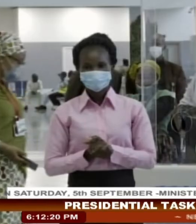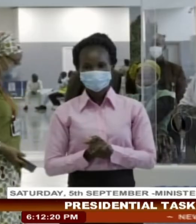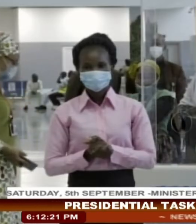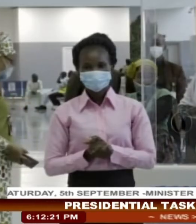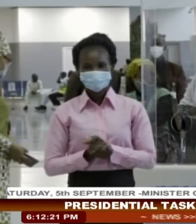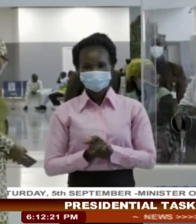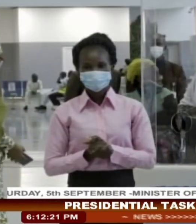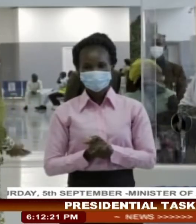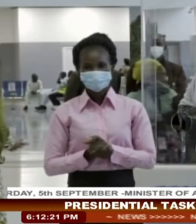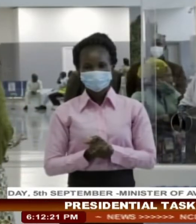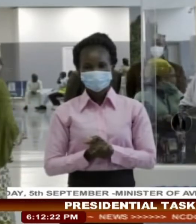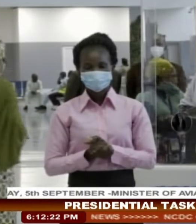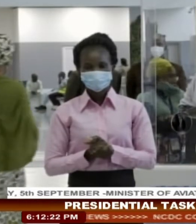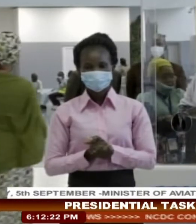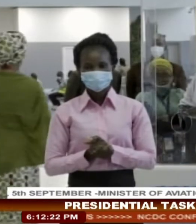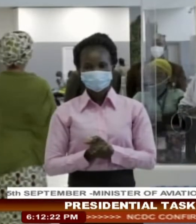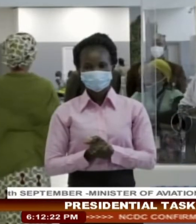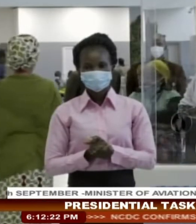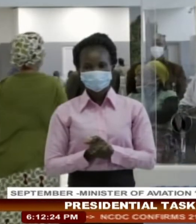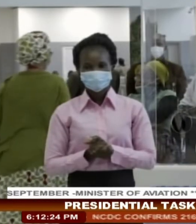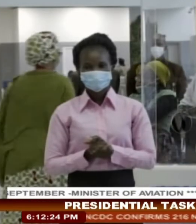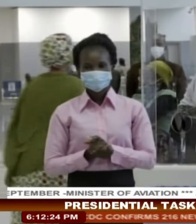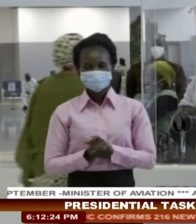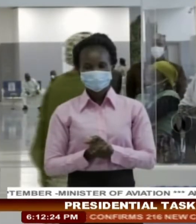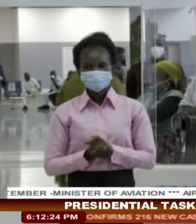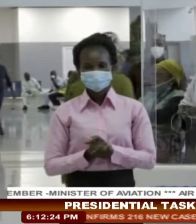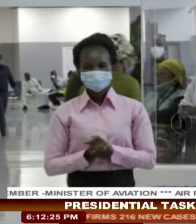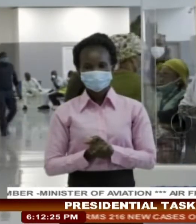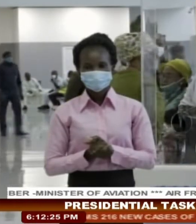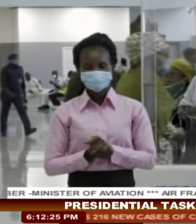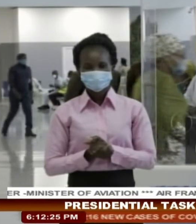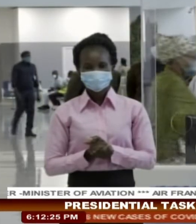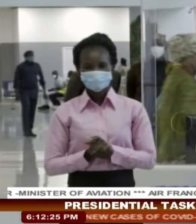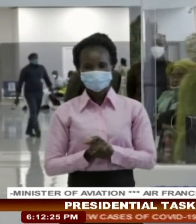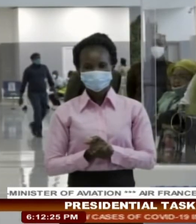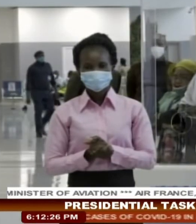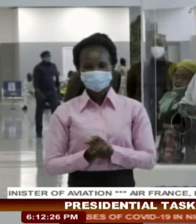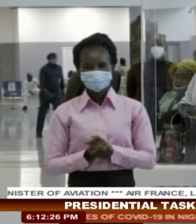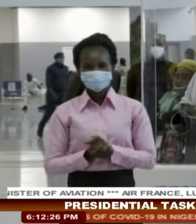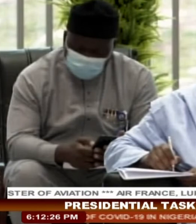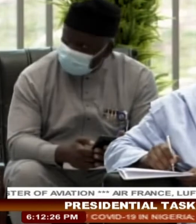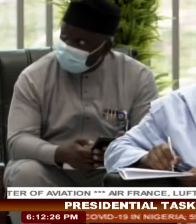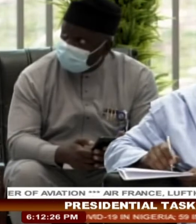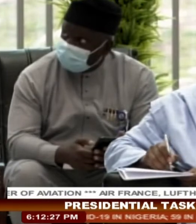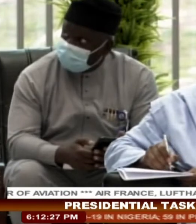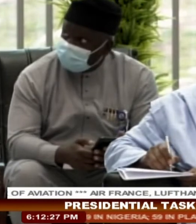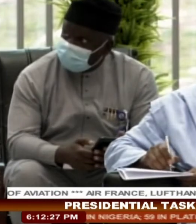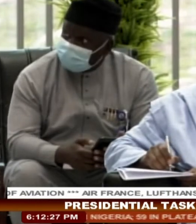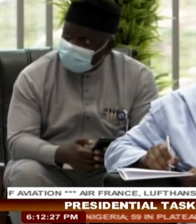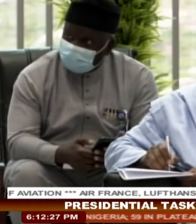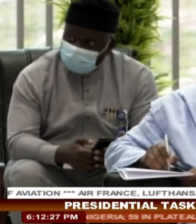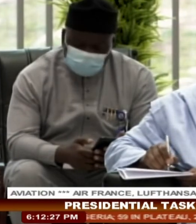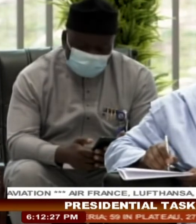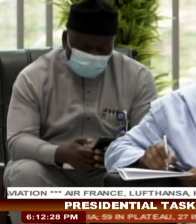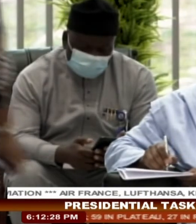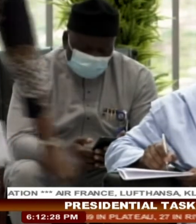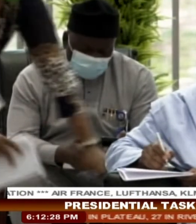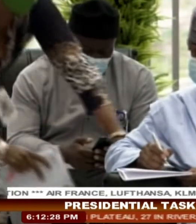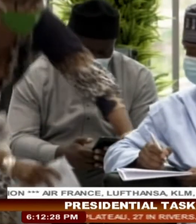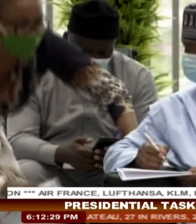ta zirga-zirgar jiragen sama na ƙasa da ƙasa yanzu da aka sake buɗewa ba za a sake shigo da wannan cututtuka